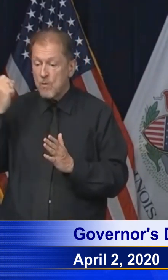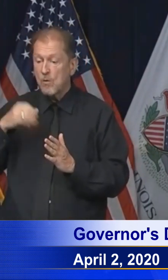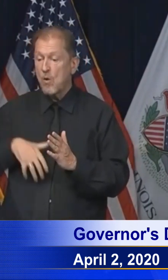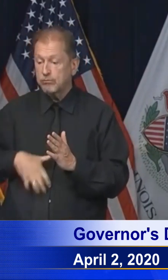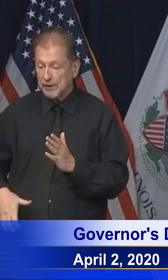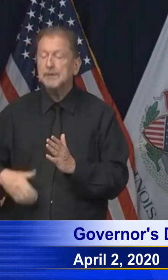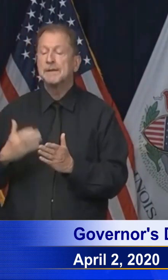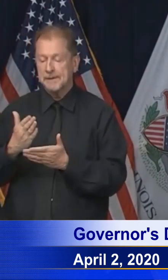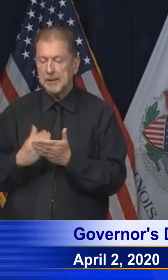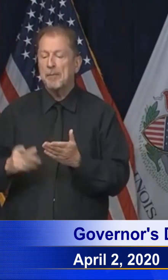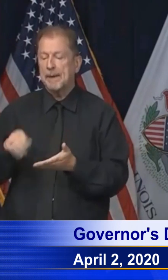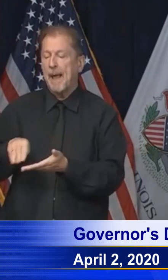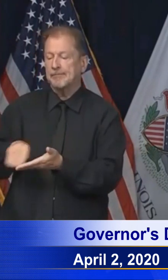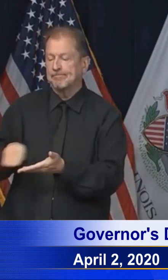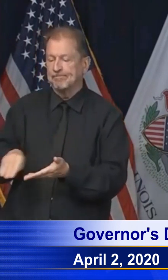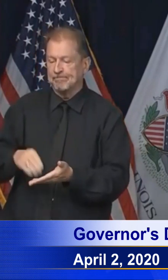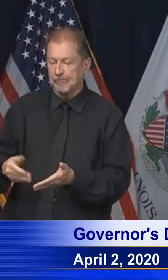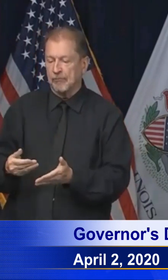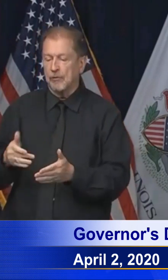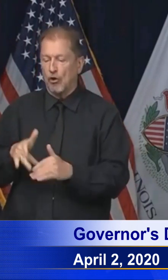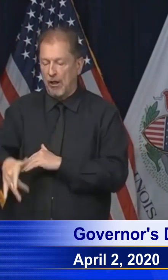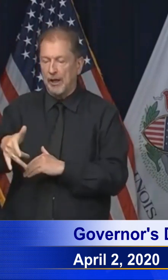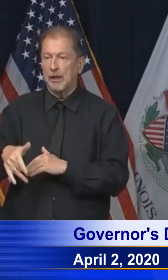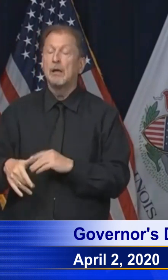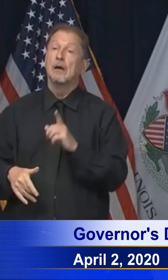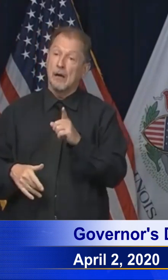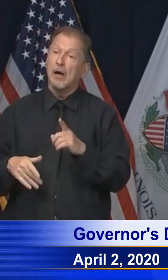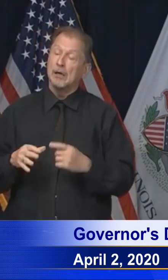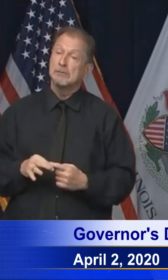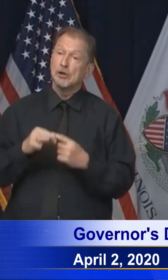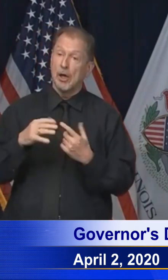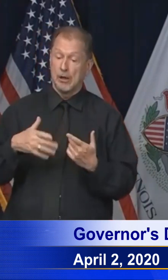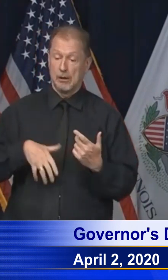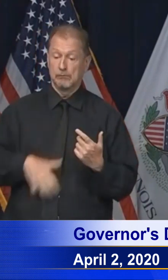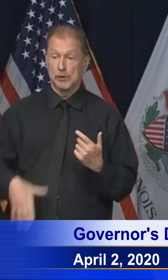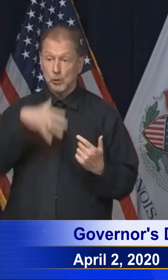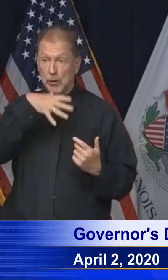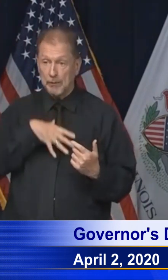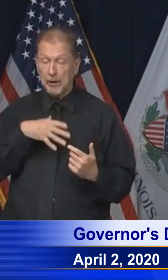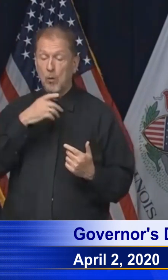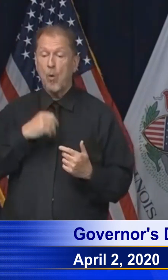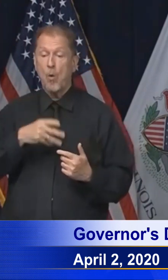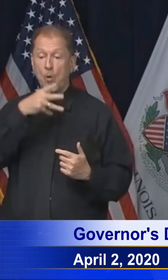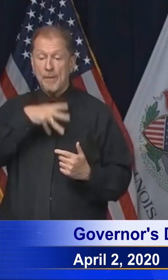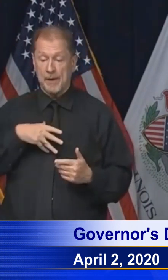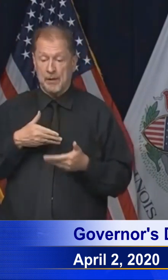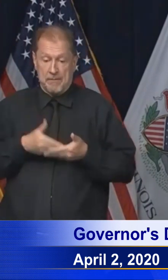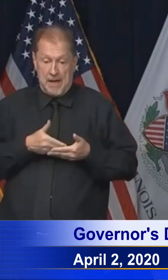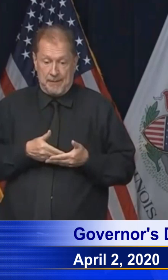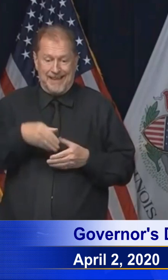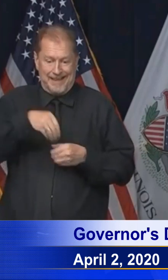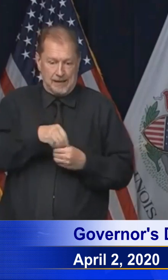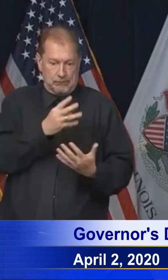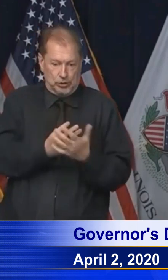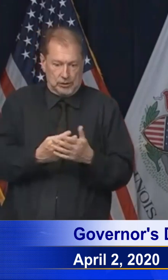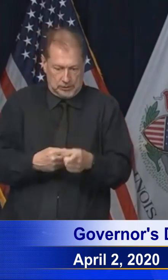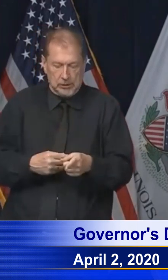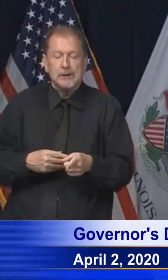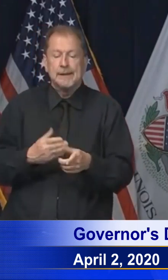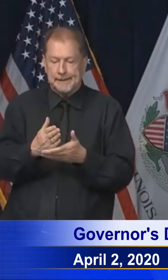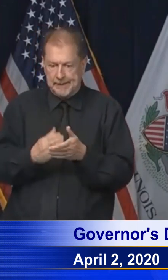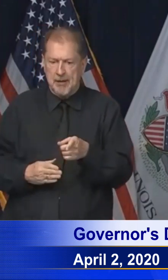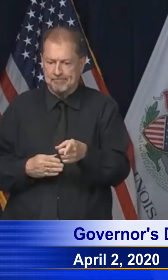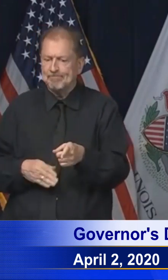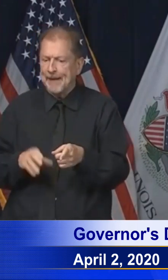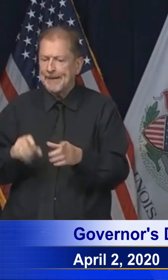we commuted sentences of pregnant women and women with babies that were in prison. We looked